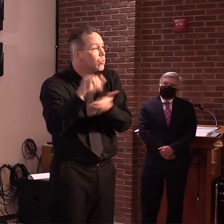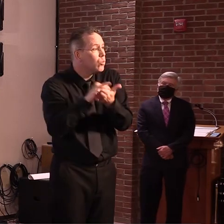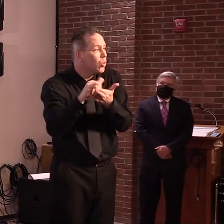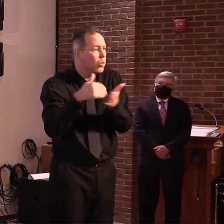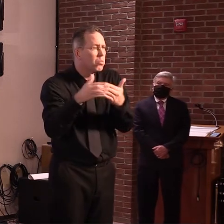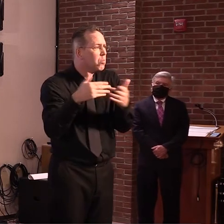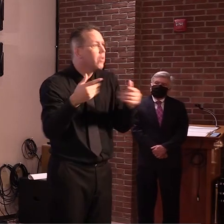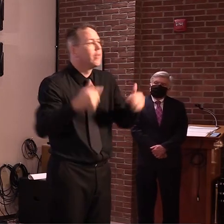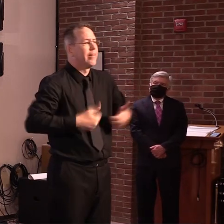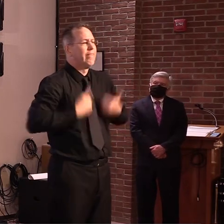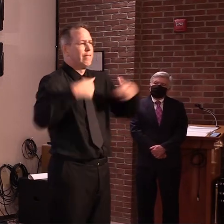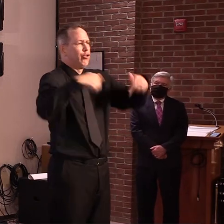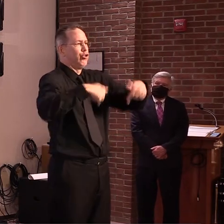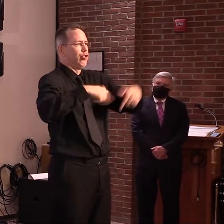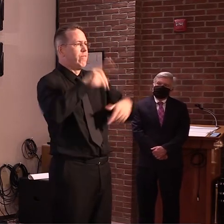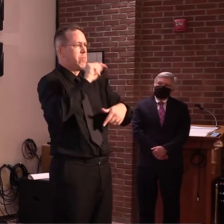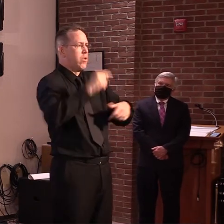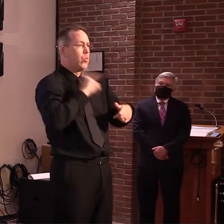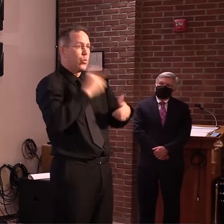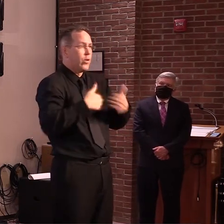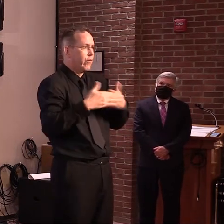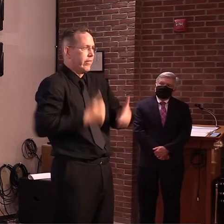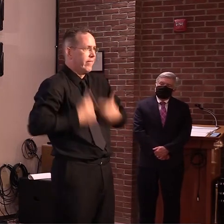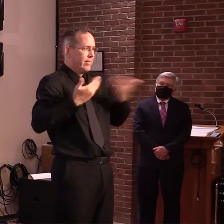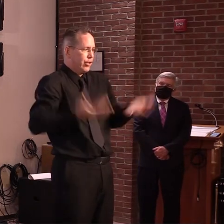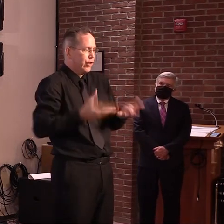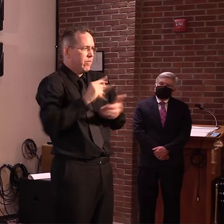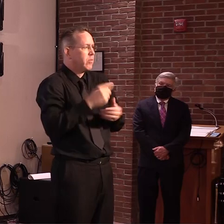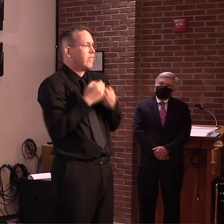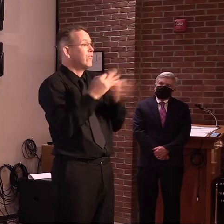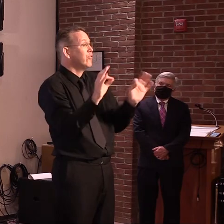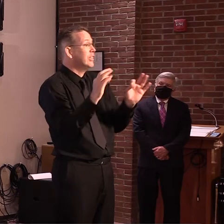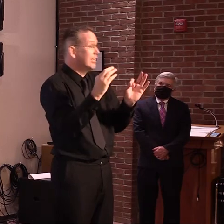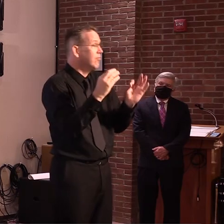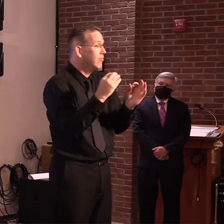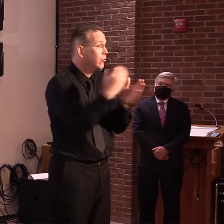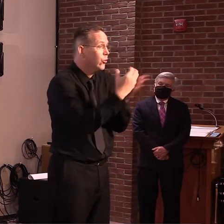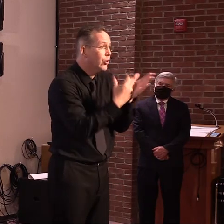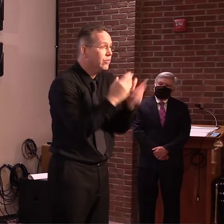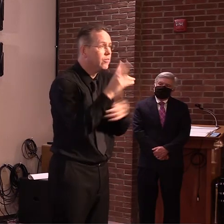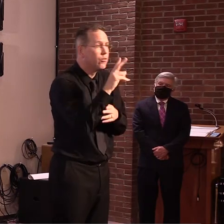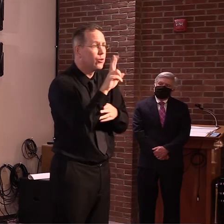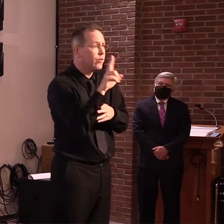that we believe in them. So that's the message we want to get out there. And,